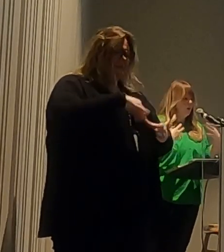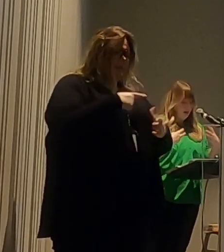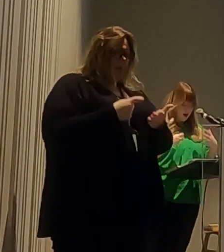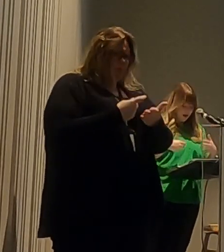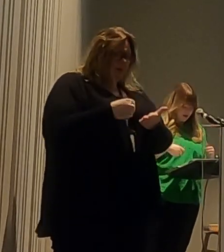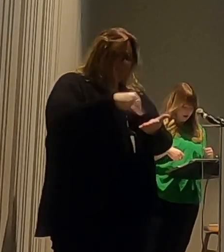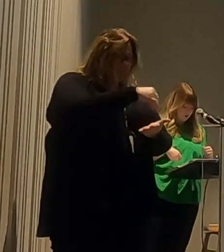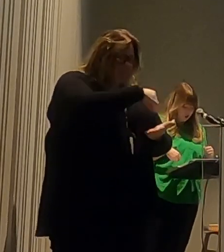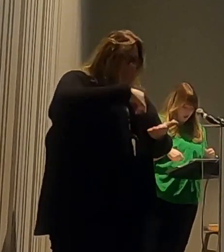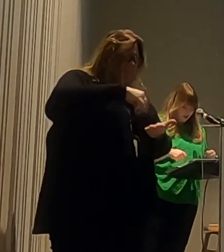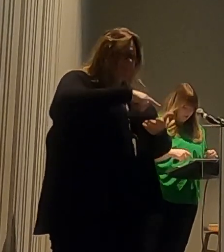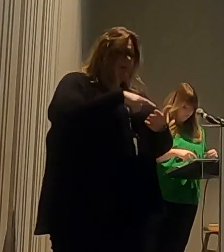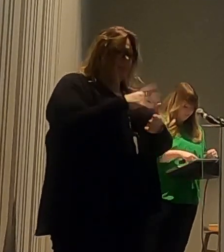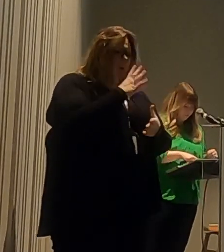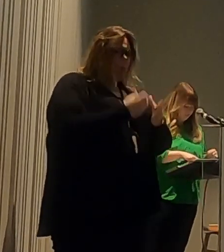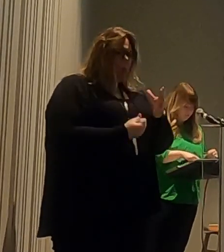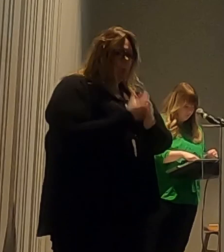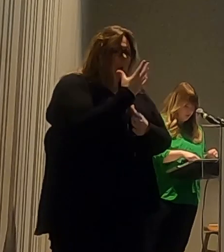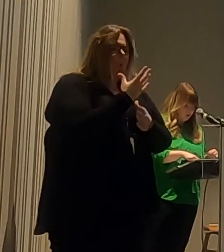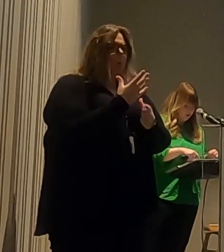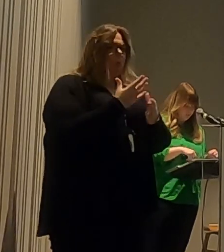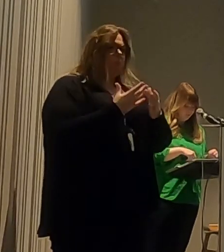would grow and mature.